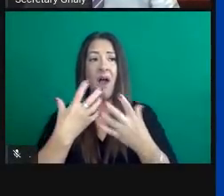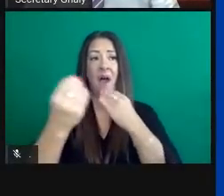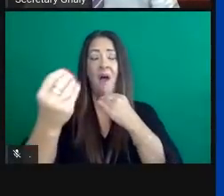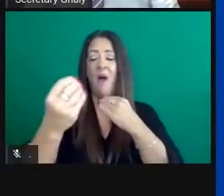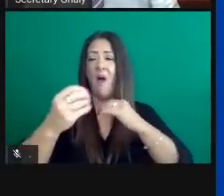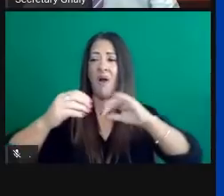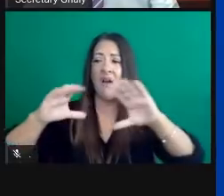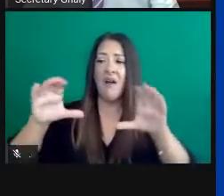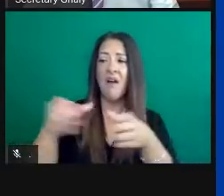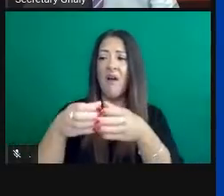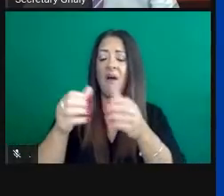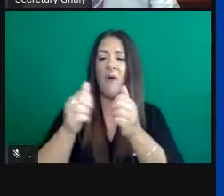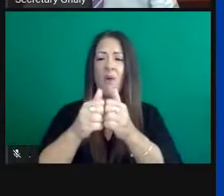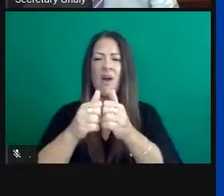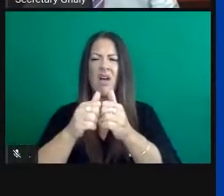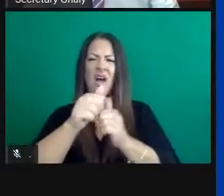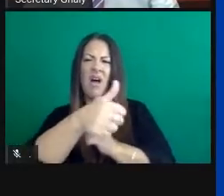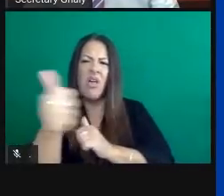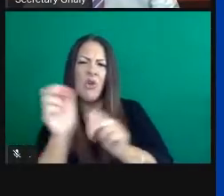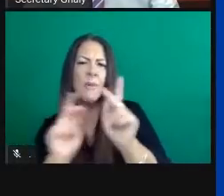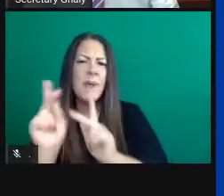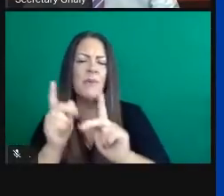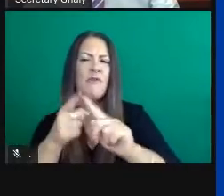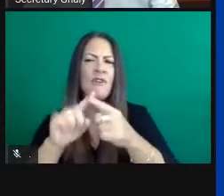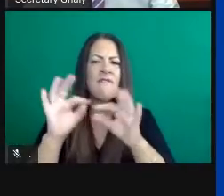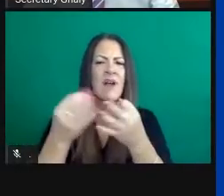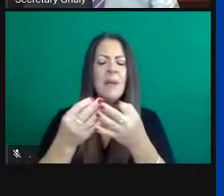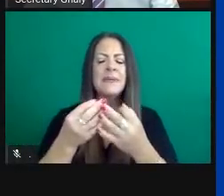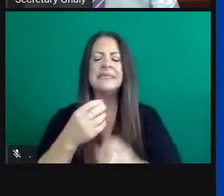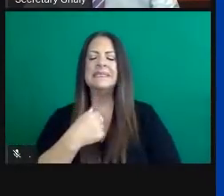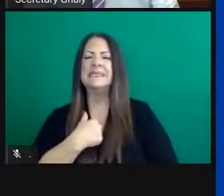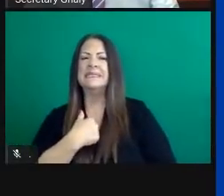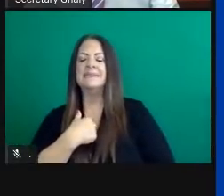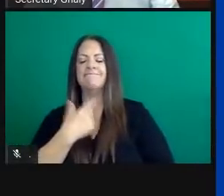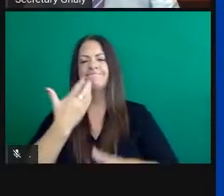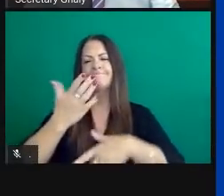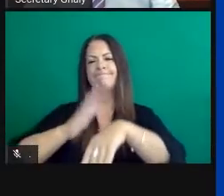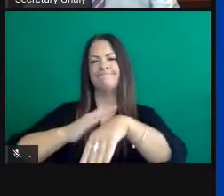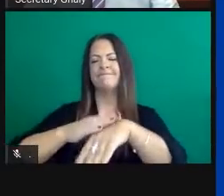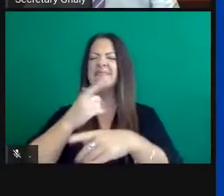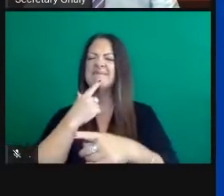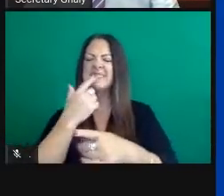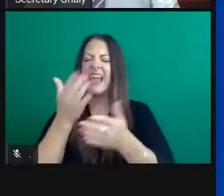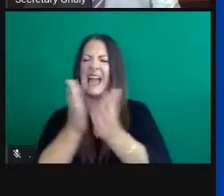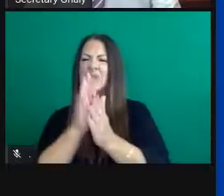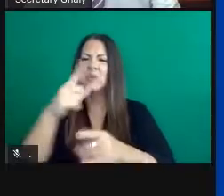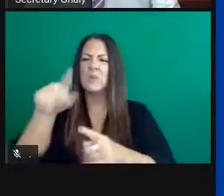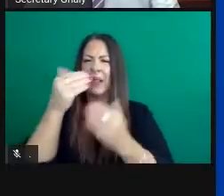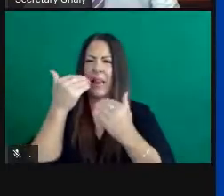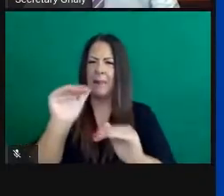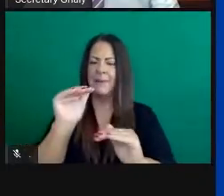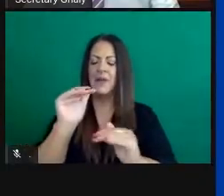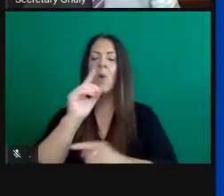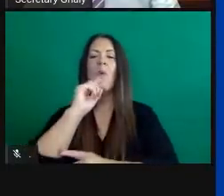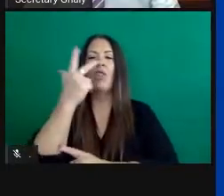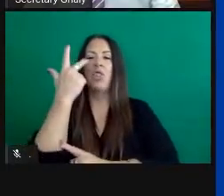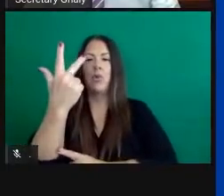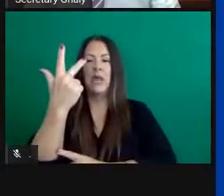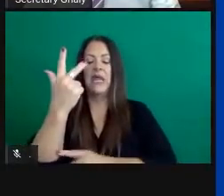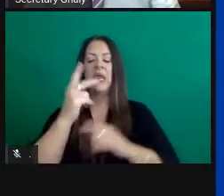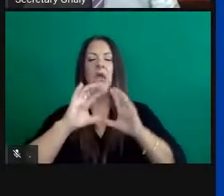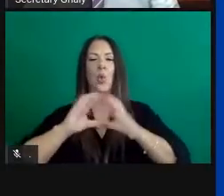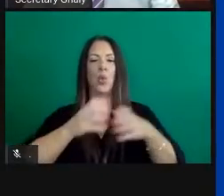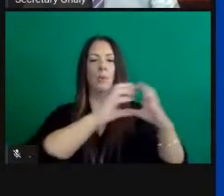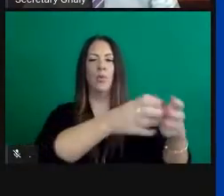to have. Really, we're asking you to limit that to 3 separate households so that we contain and